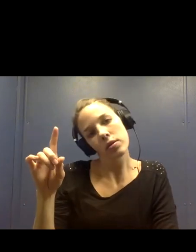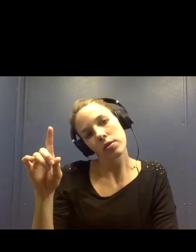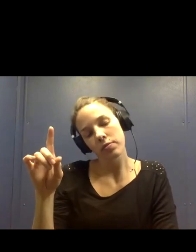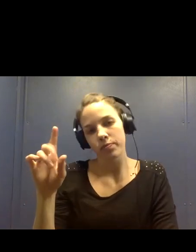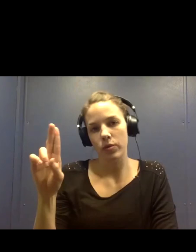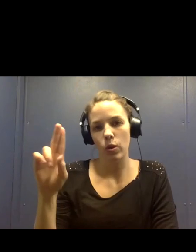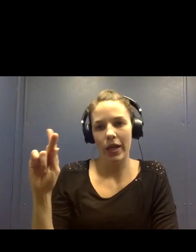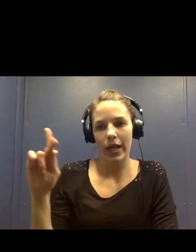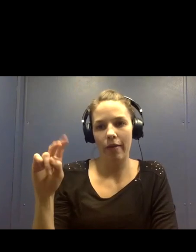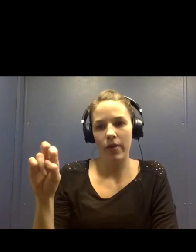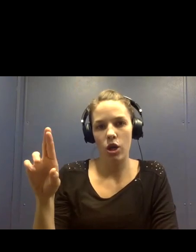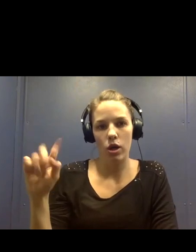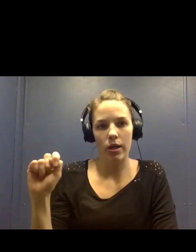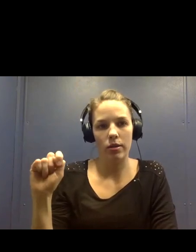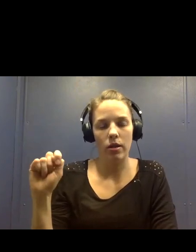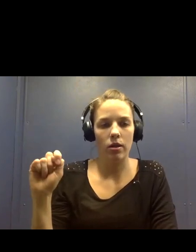variant,